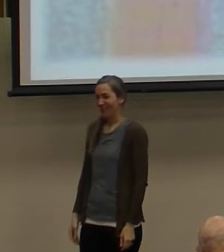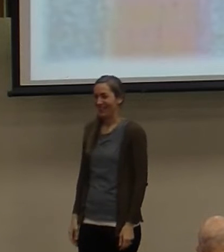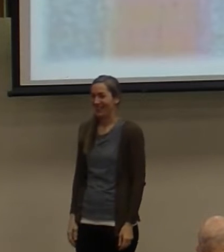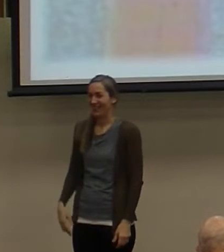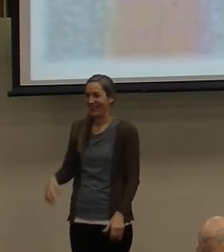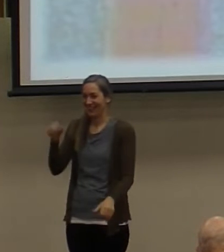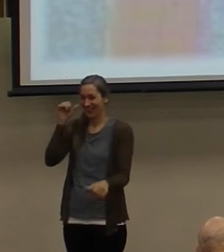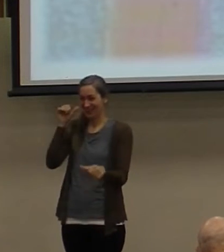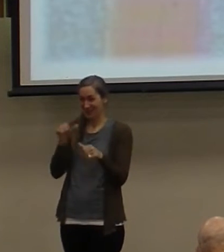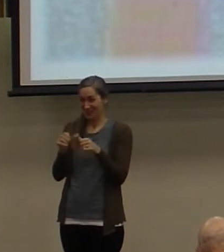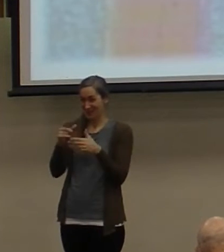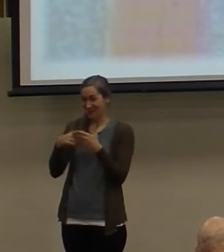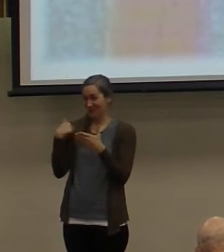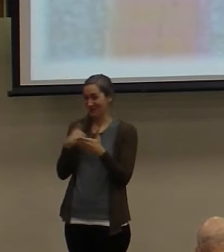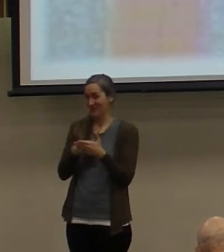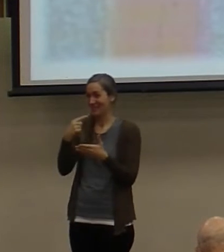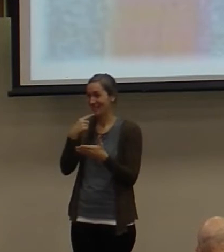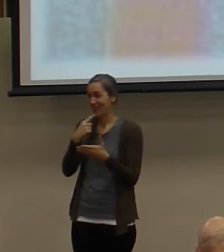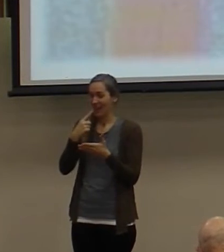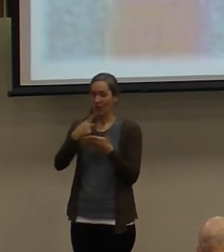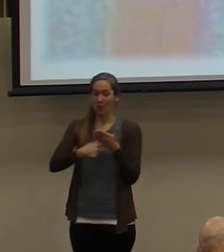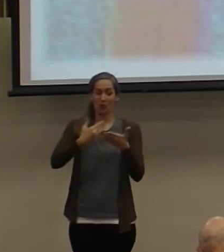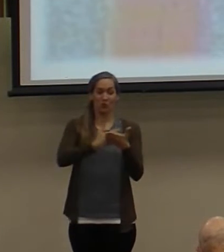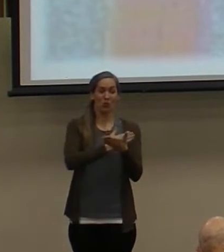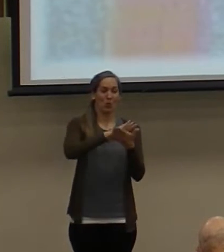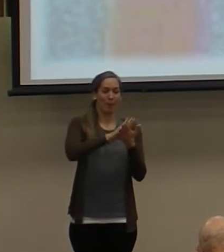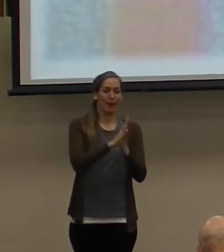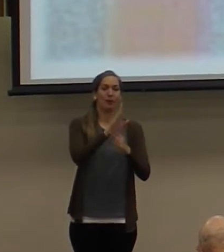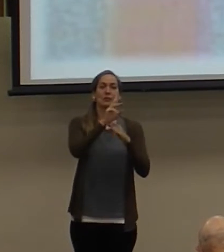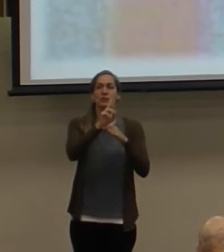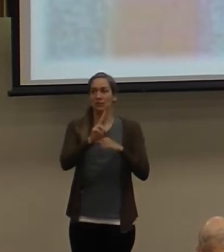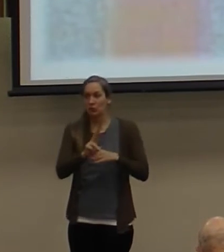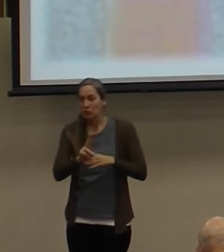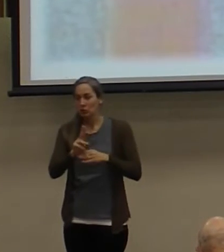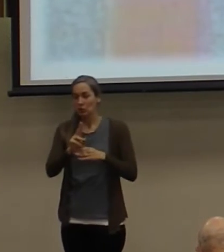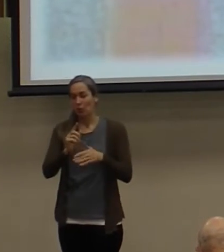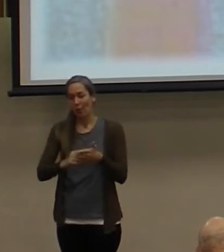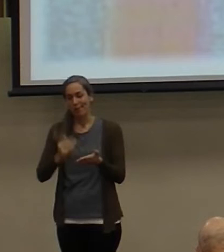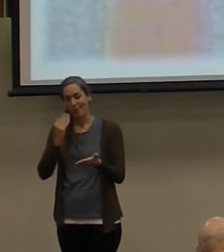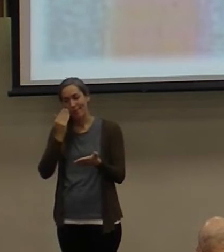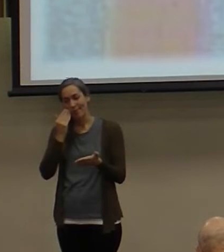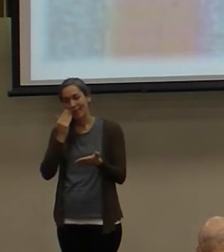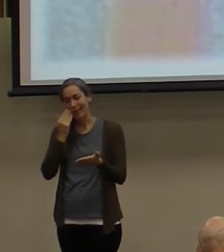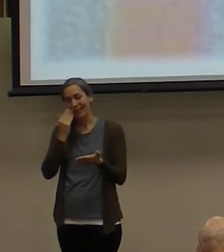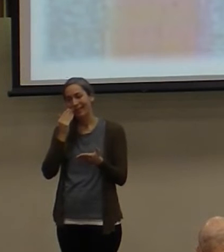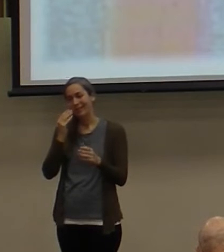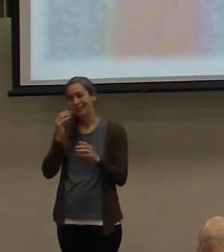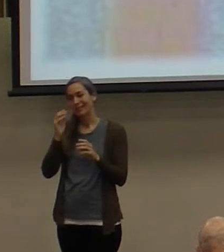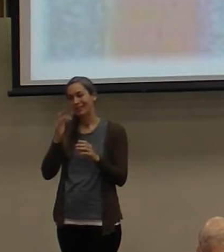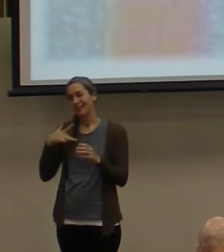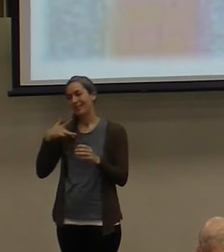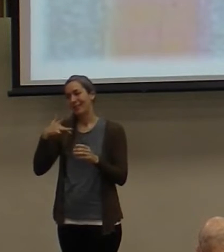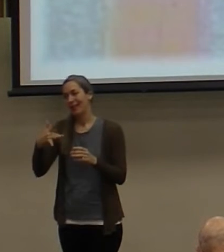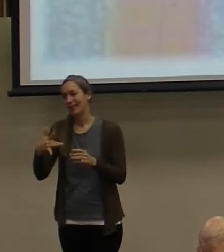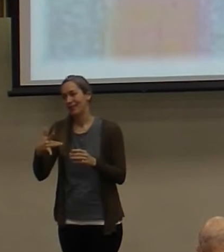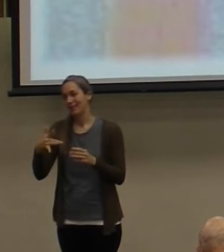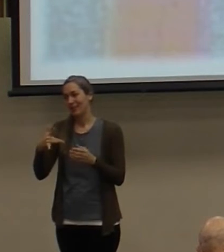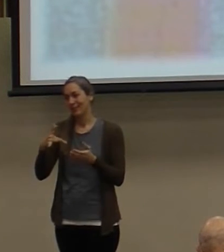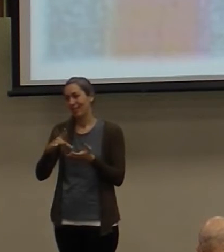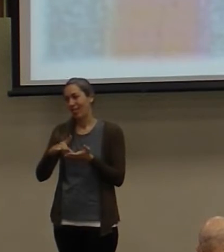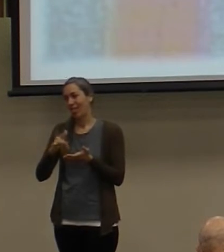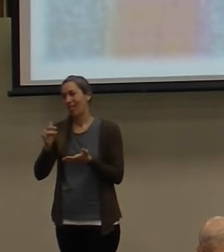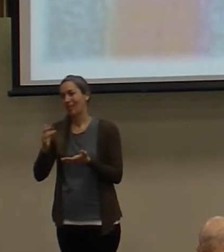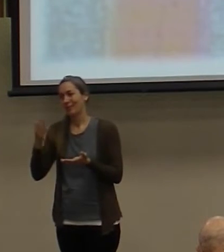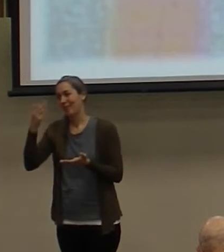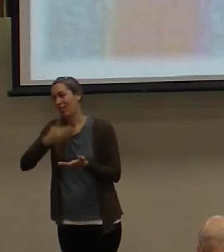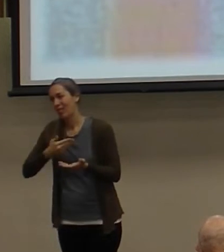Remember what we said. What is new becomes familiar, and what is familiar is often taken for granted. And that brings